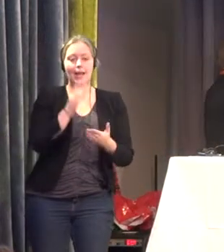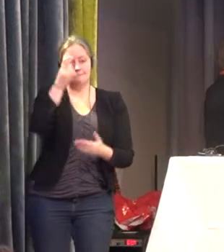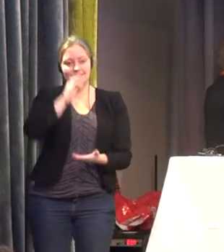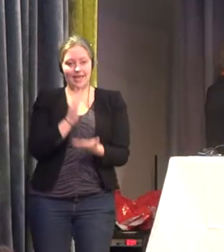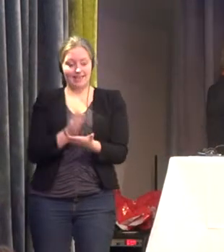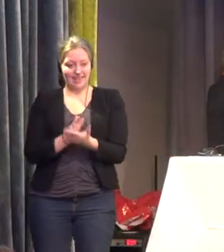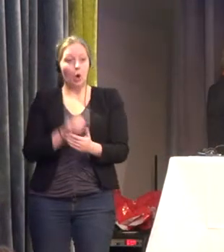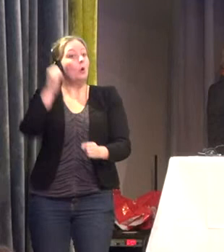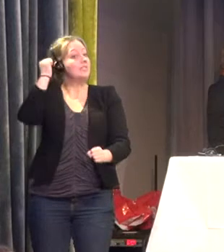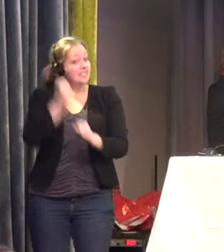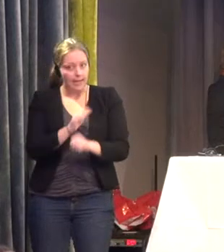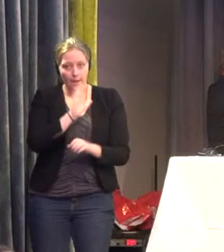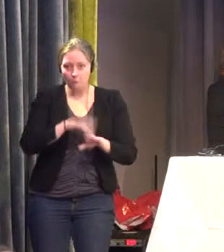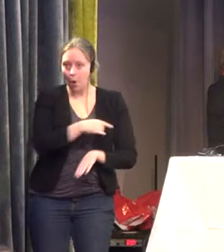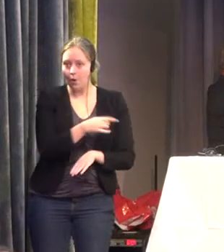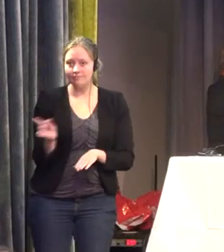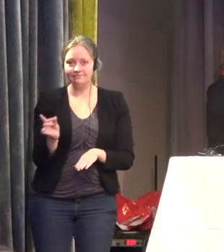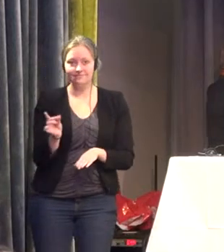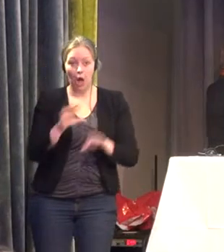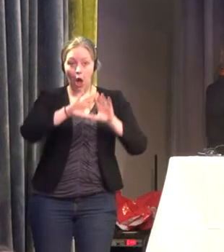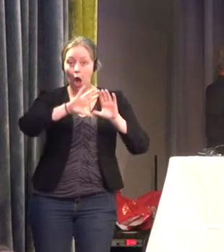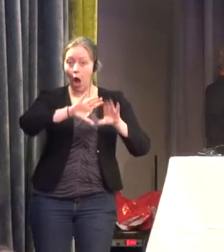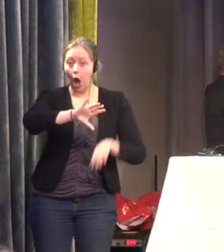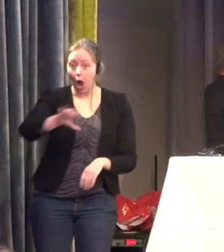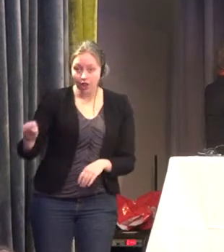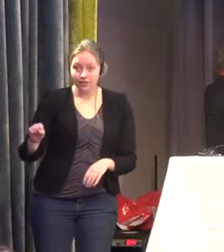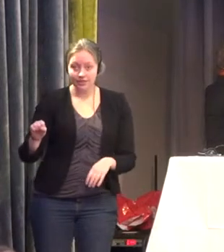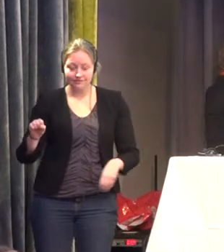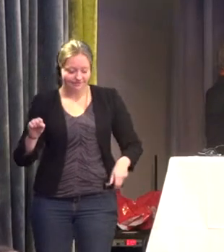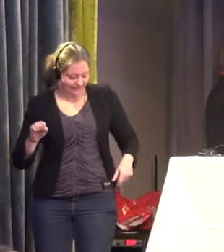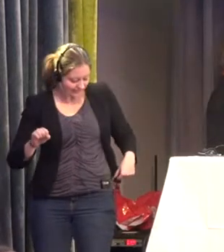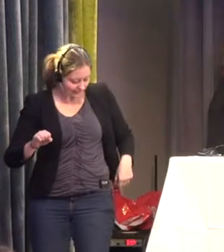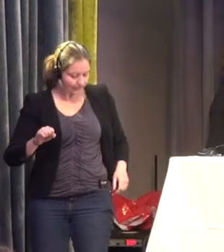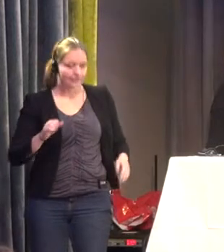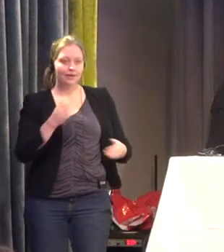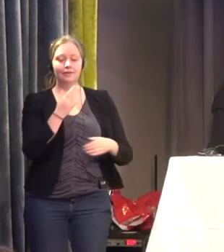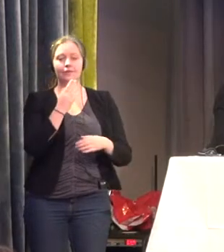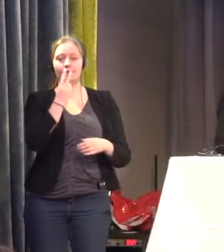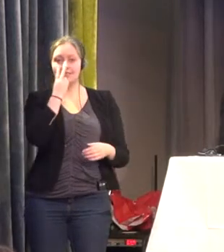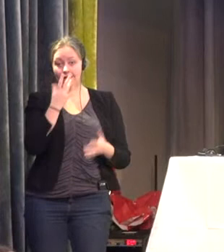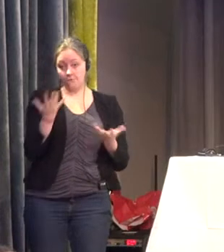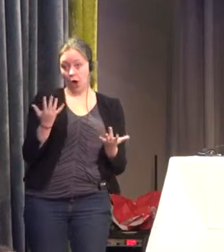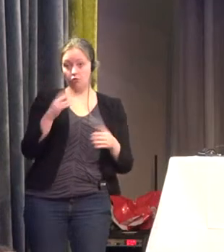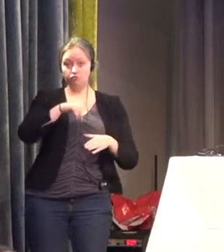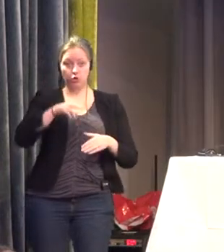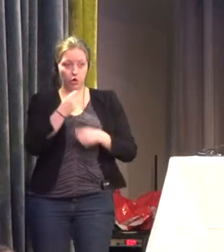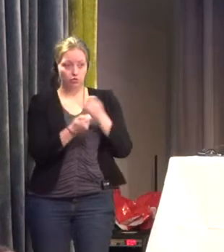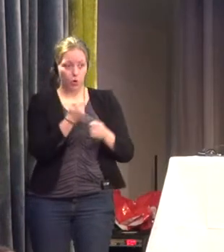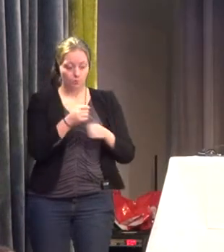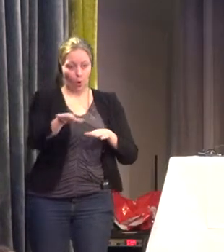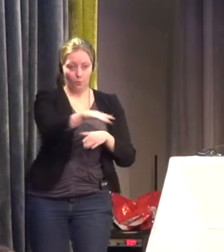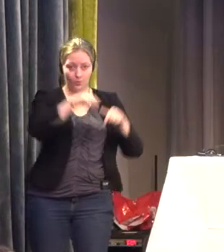with great pleasure and anticipation to seeing the wonderful things that Norway will do on behalf of people with disabilities, both